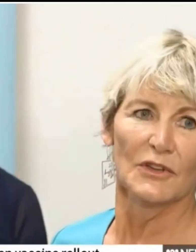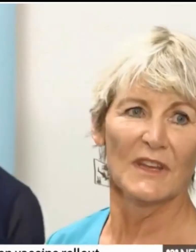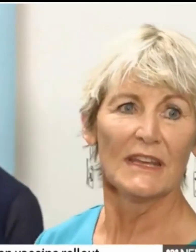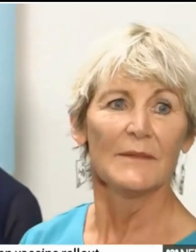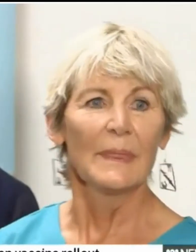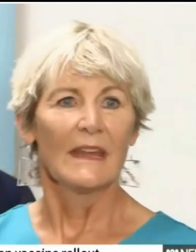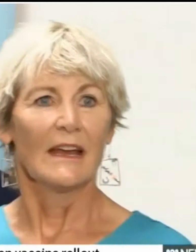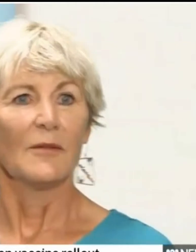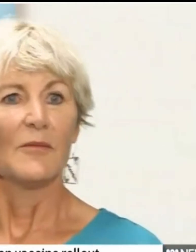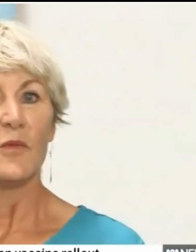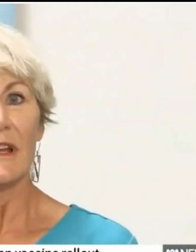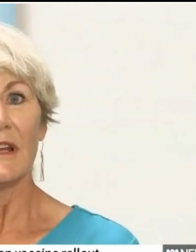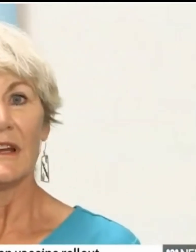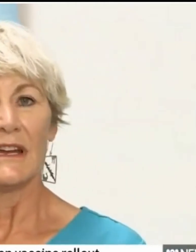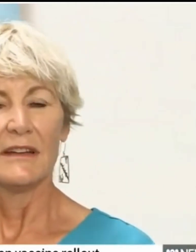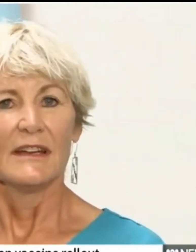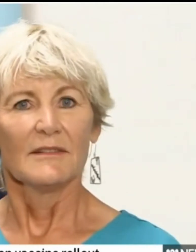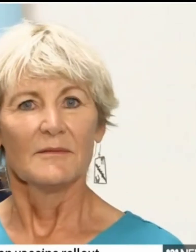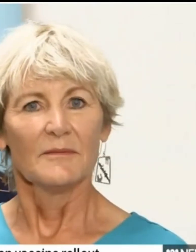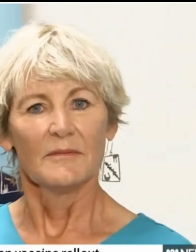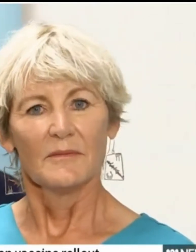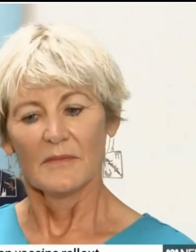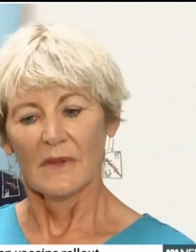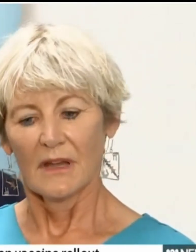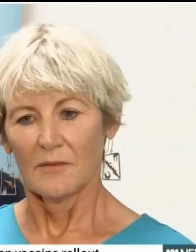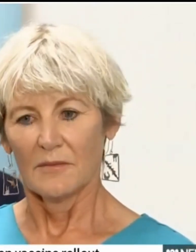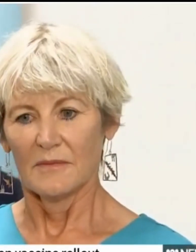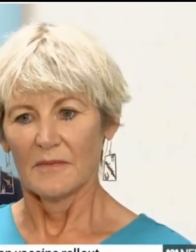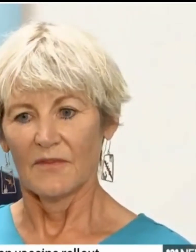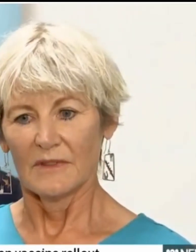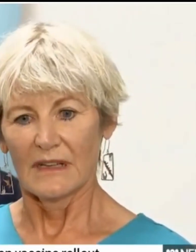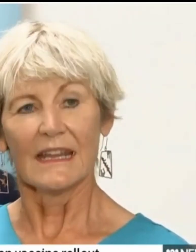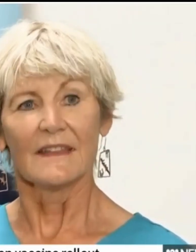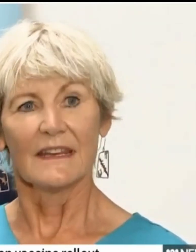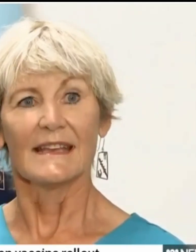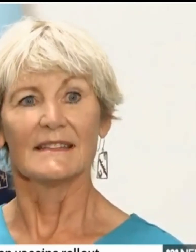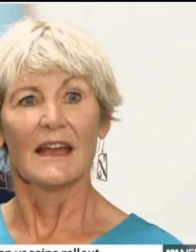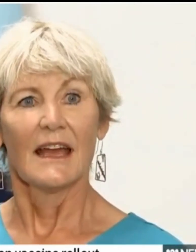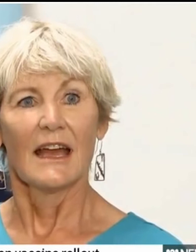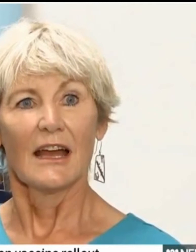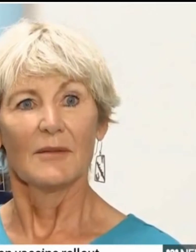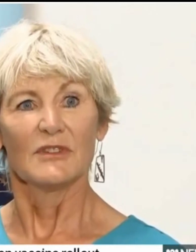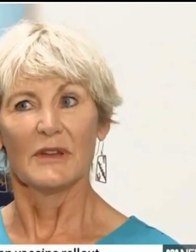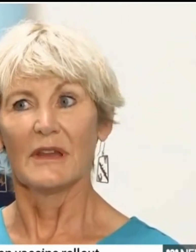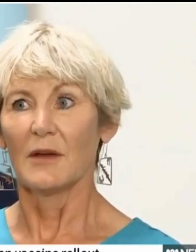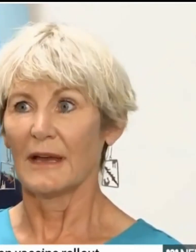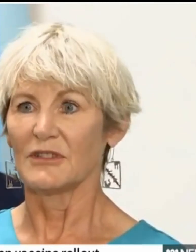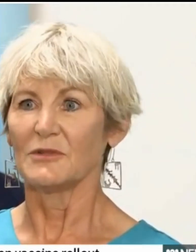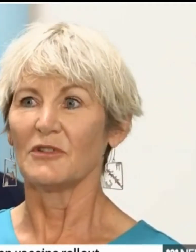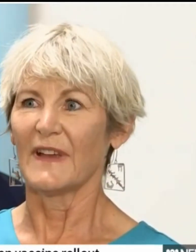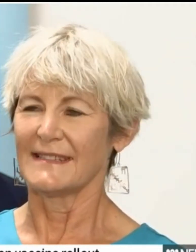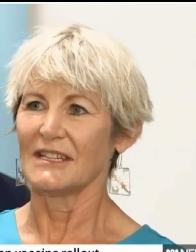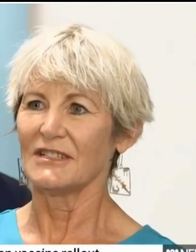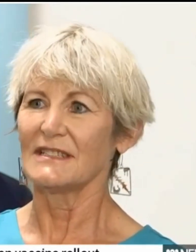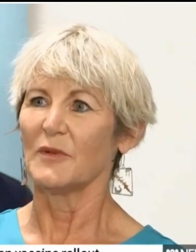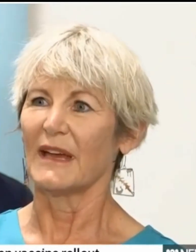Brendan Murphy. We're a clinic that has able to do